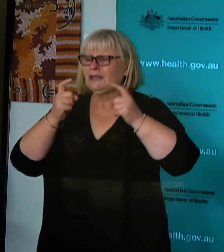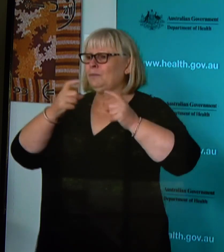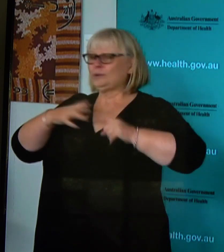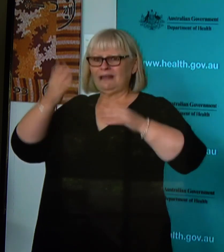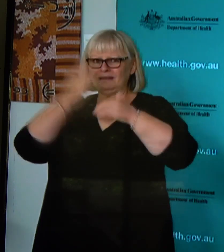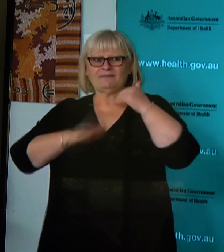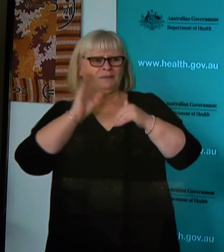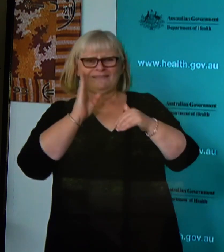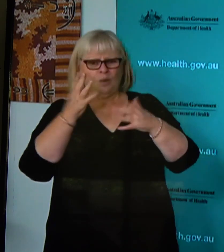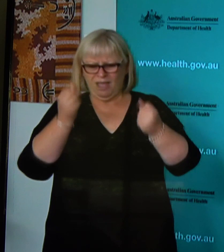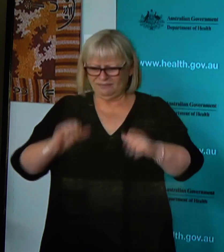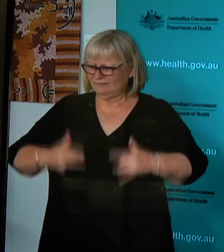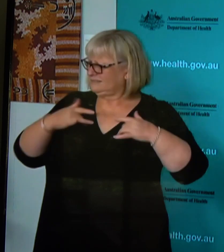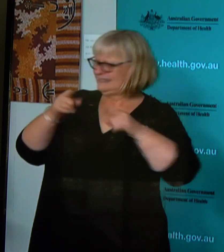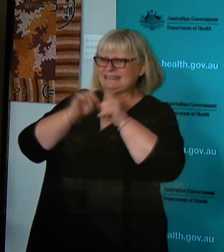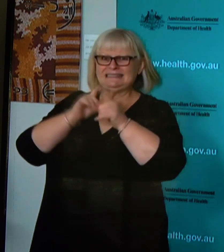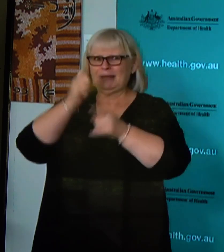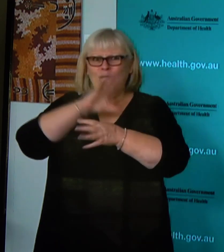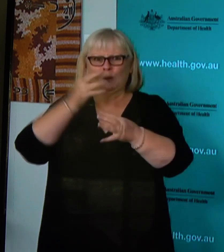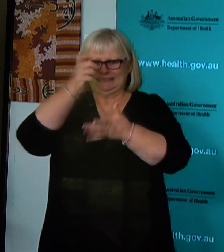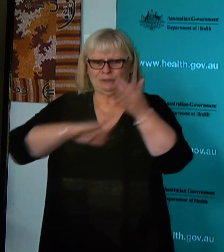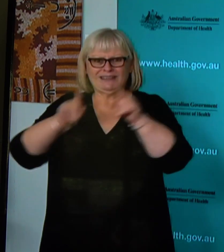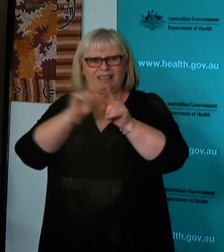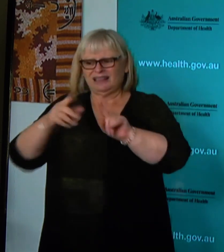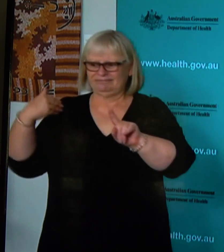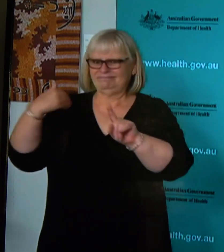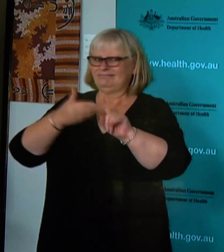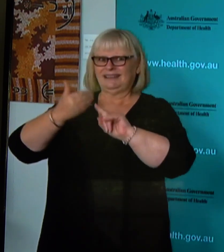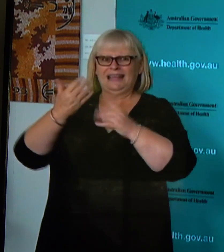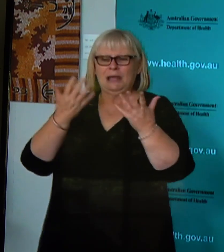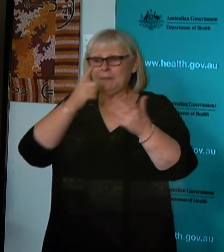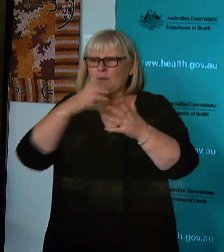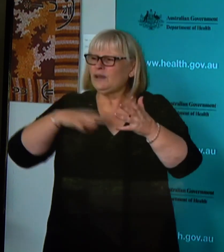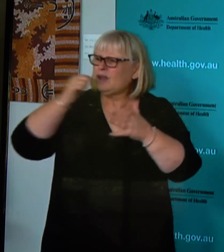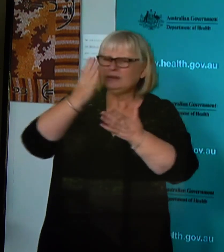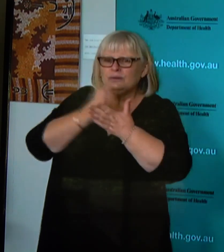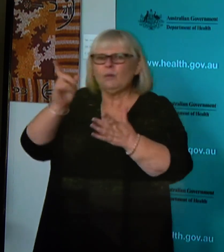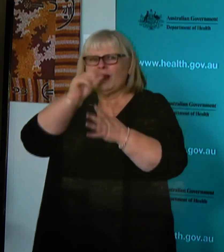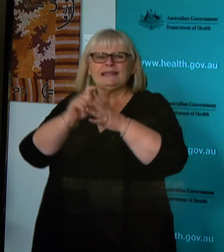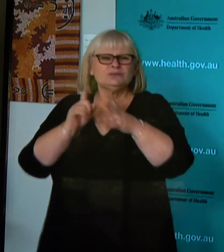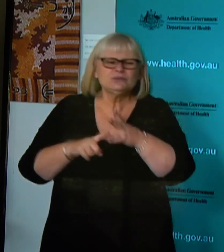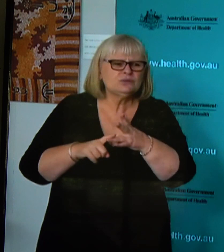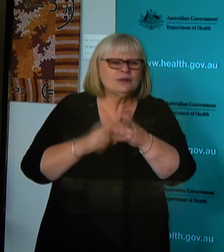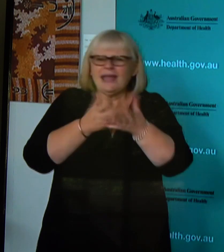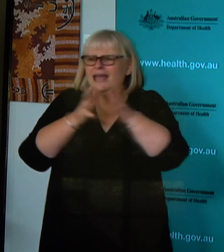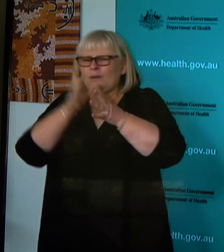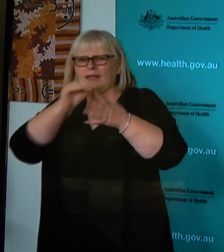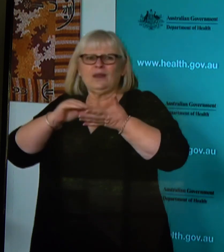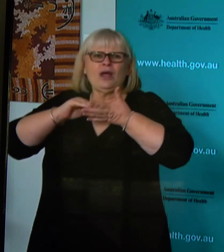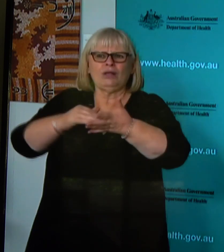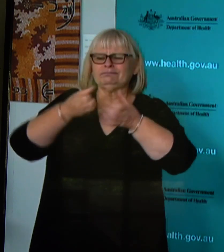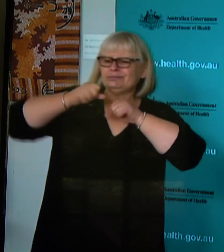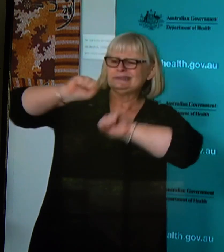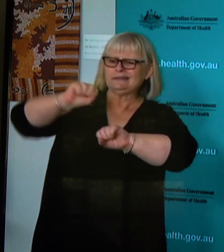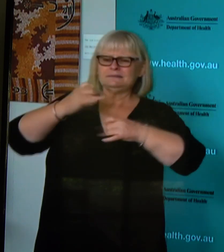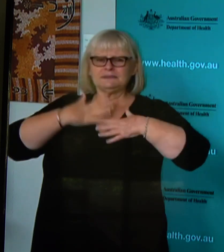haven't coped with before, or certainly not for a very long time. And people are really wanting to know what they can practically do to protect